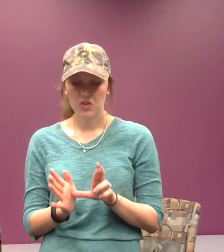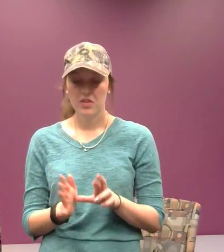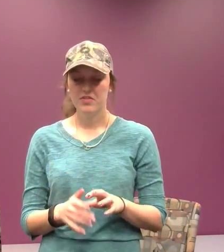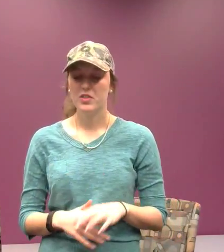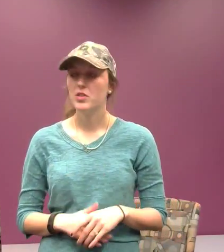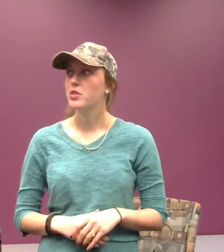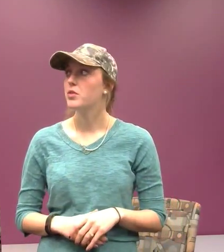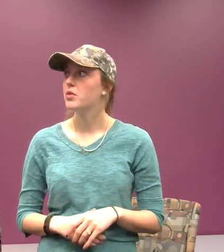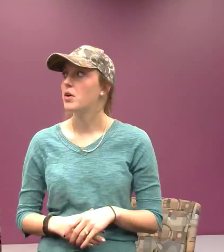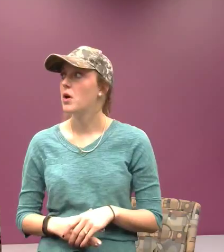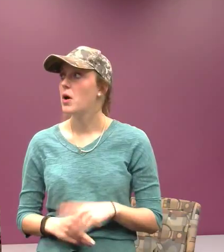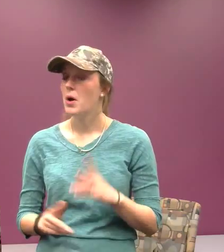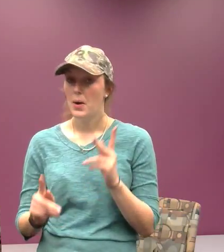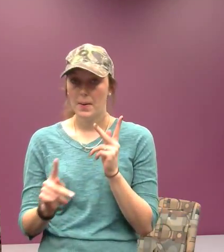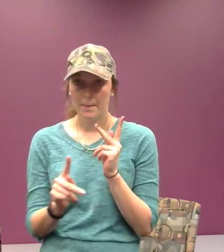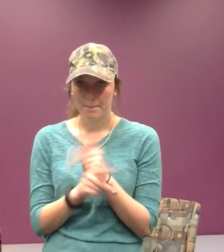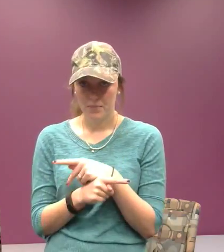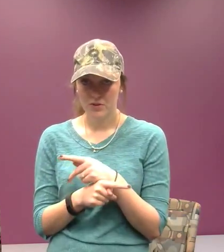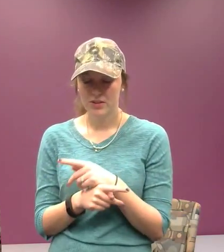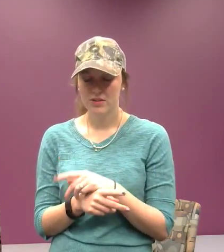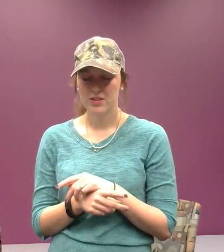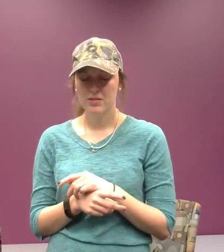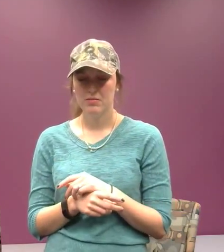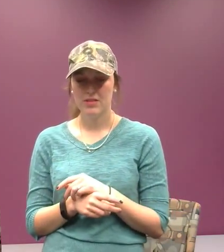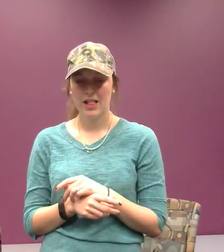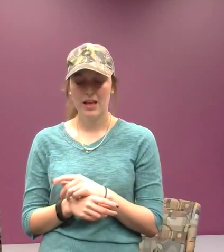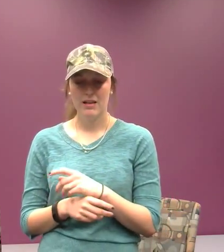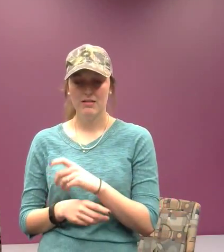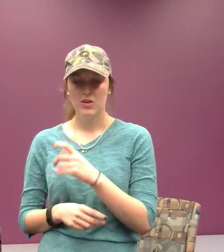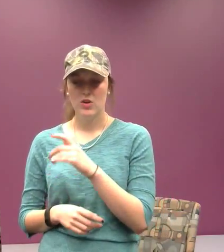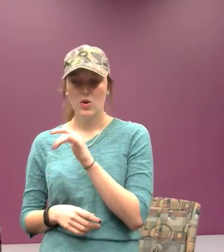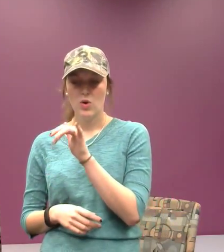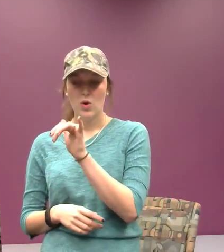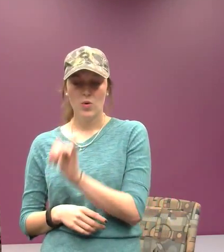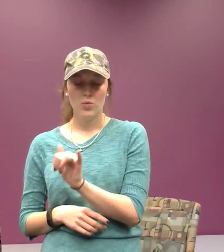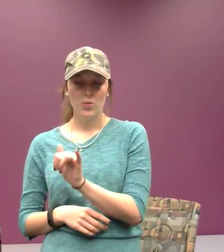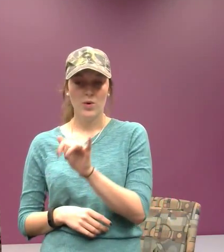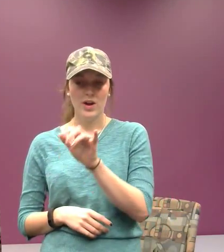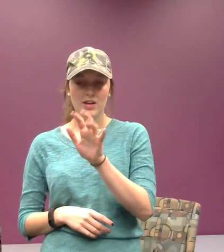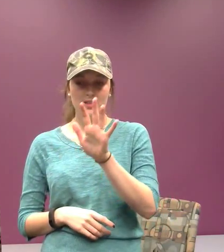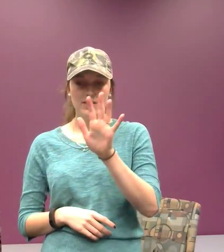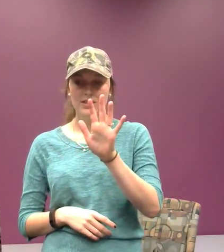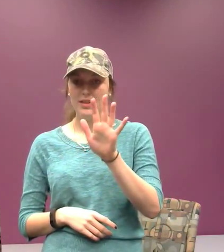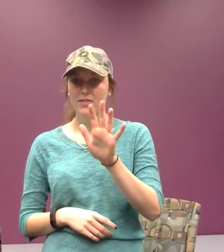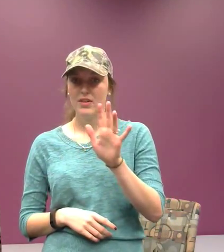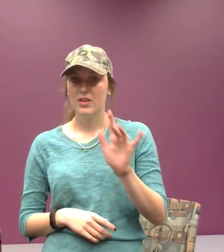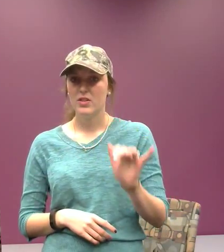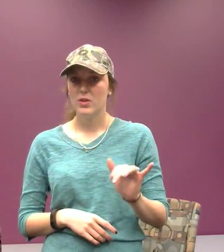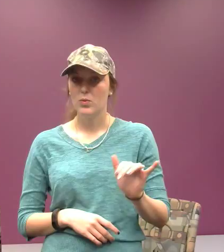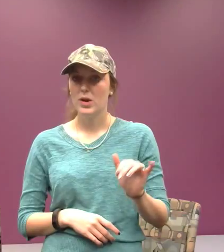you add the exponents together. So it's y to the 5 plus 2 is 7 power.